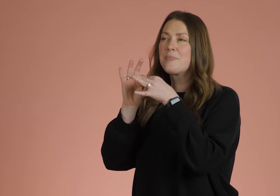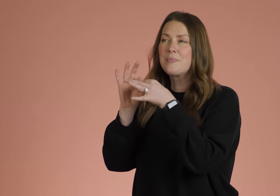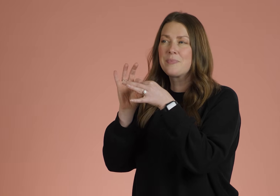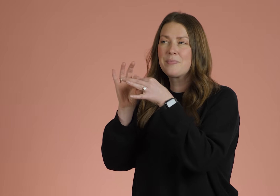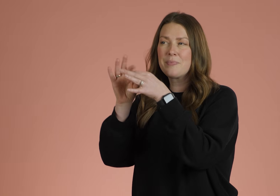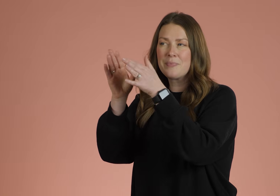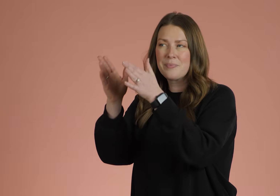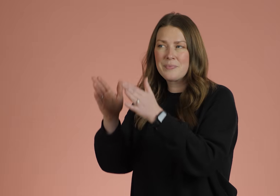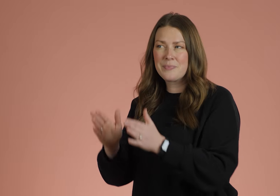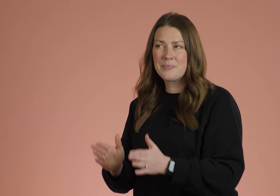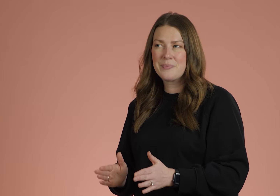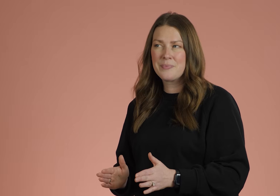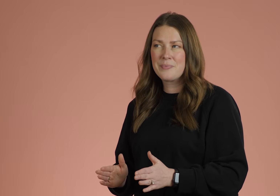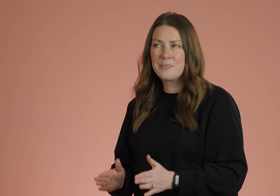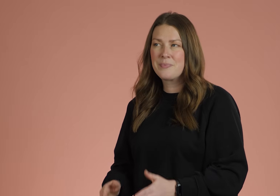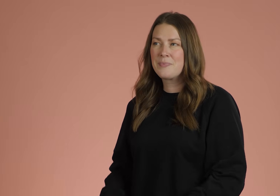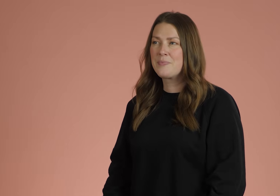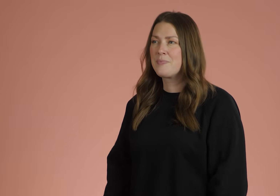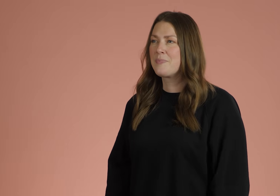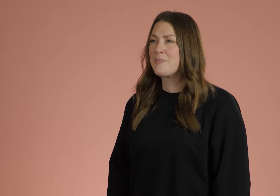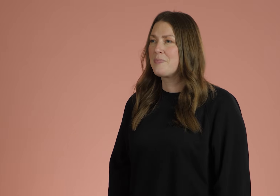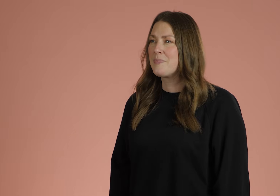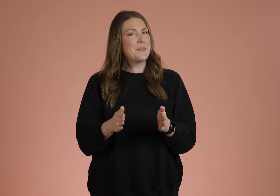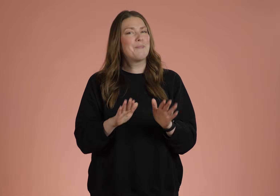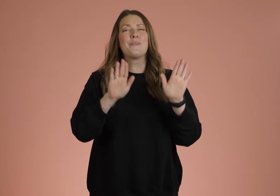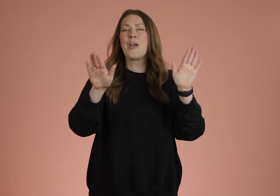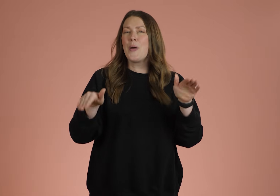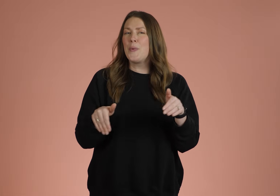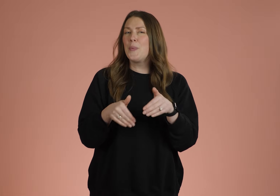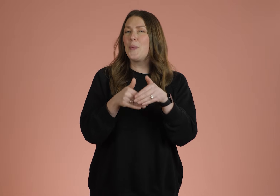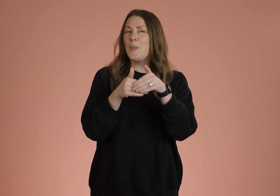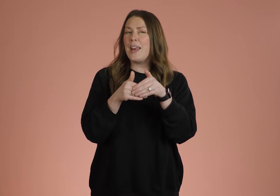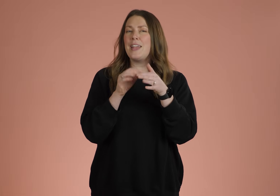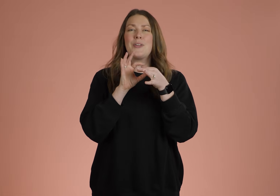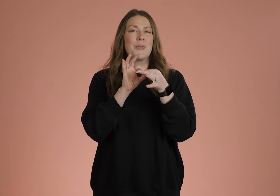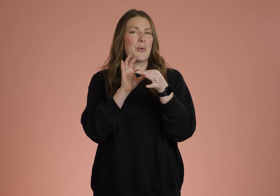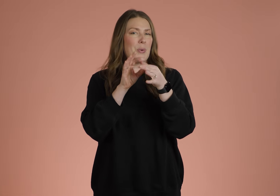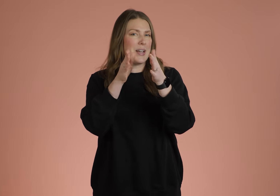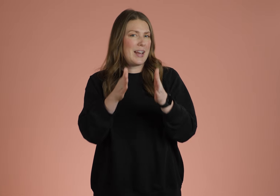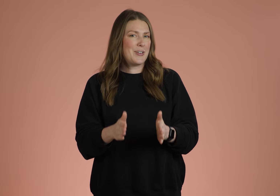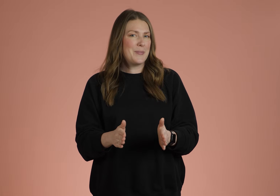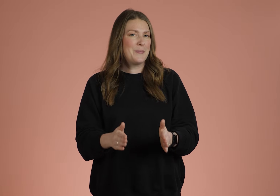and then coordinate with the agent marker. Wedding coordinator.